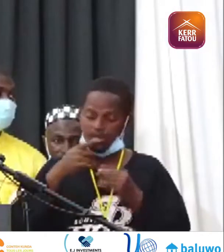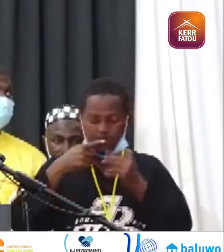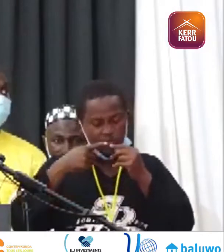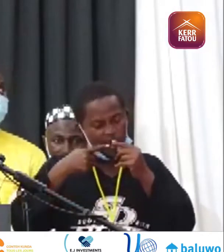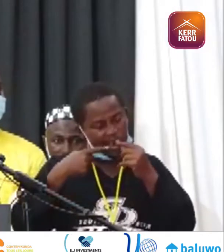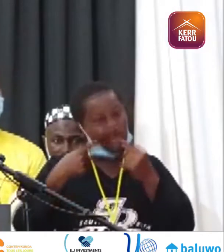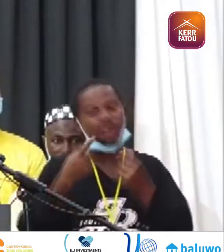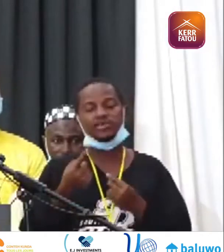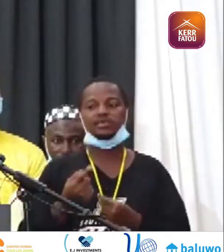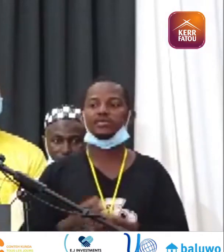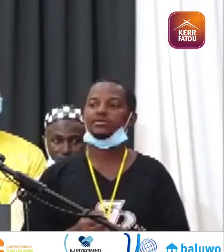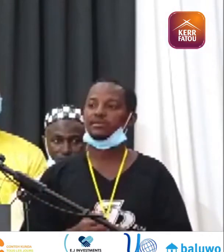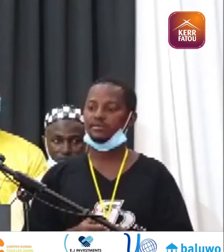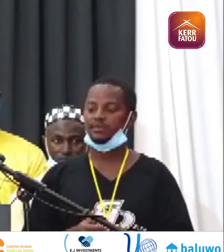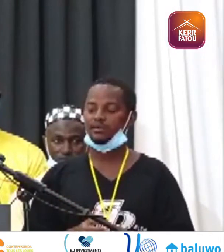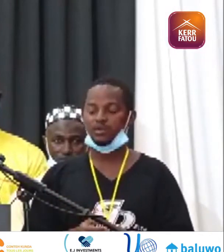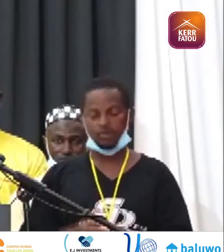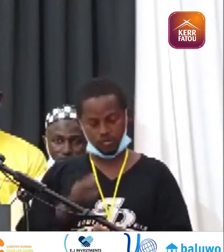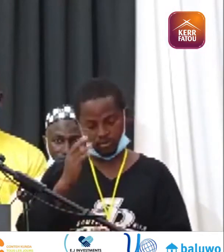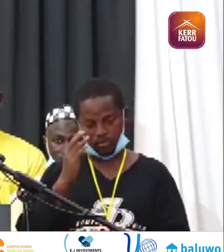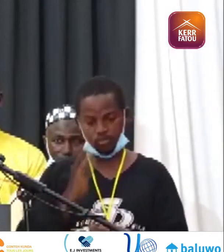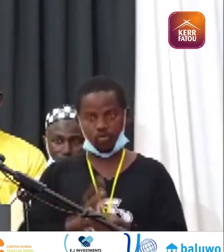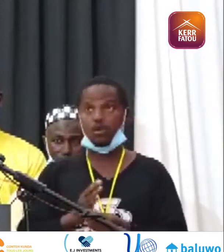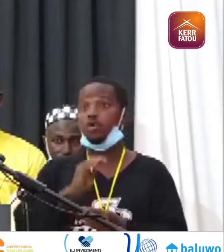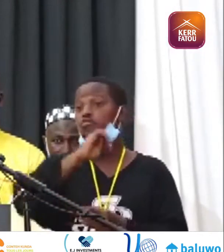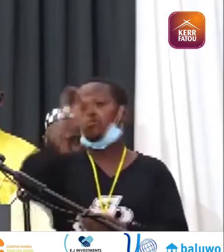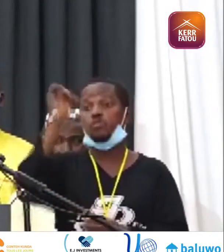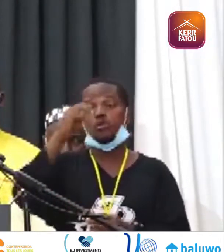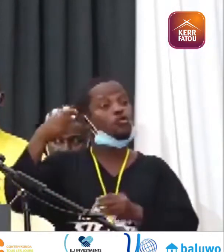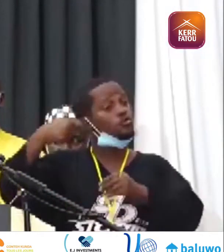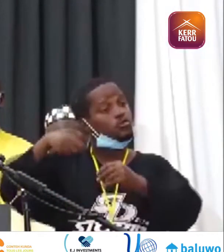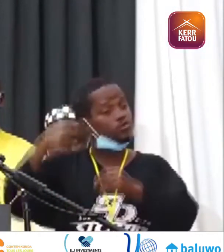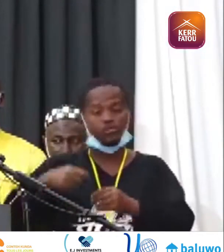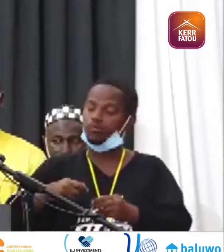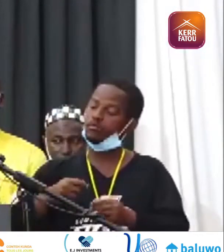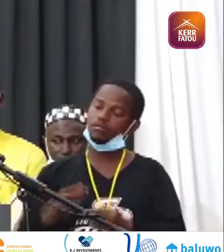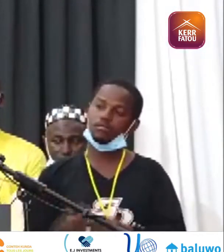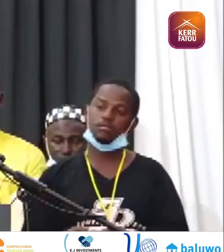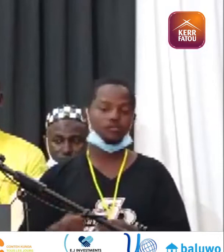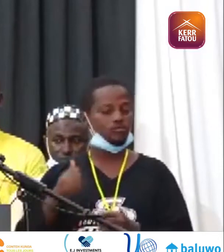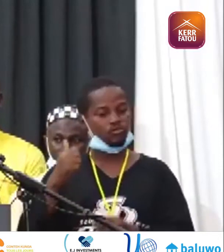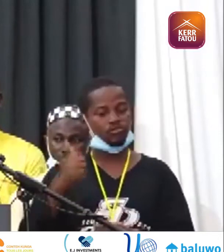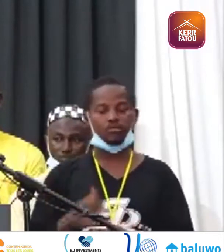at. And we acknowledge the diaspora's contribution in this.